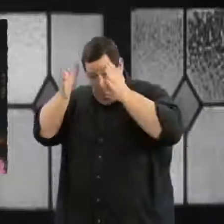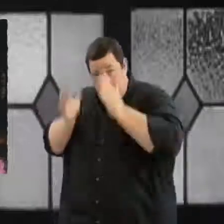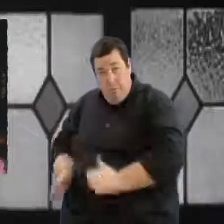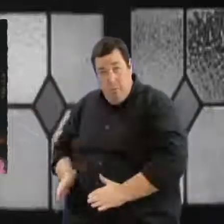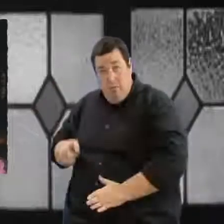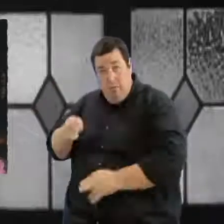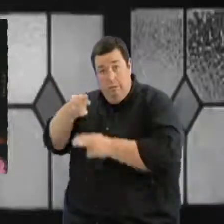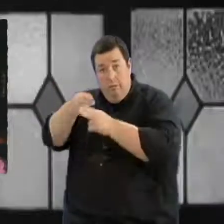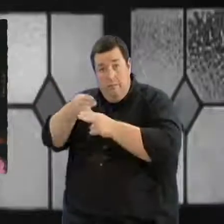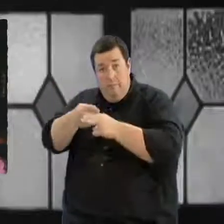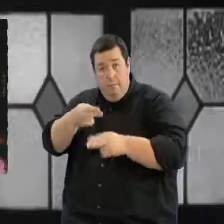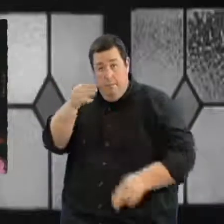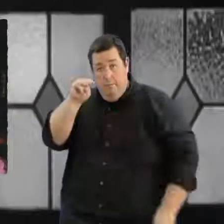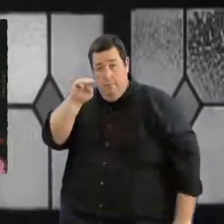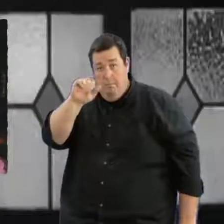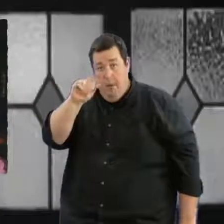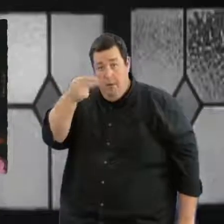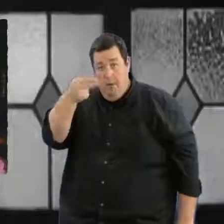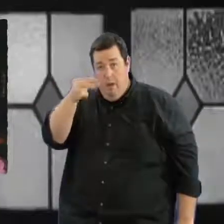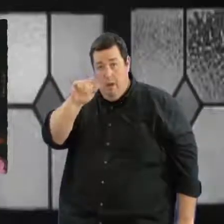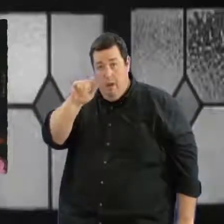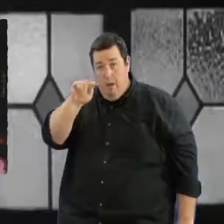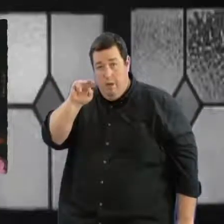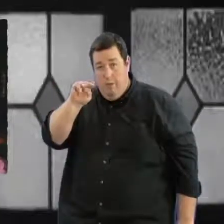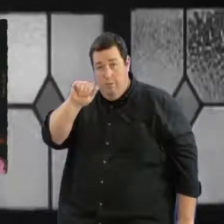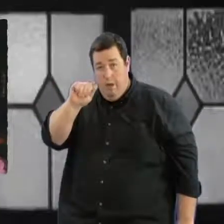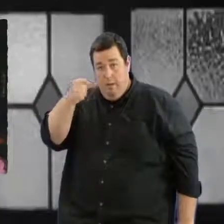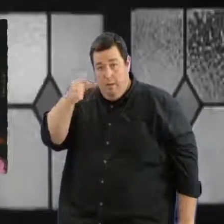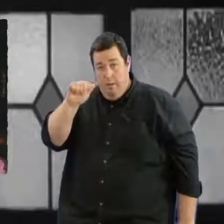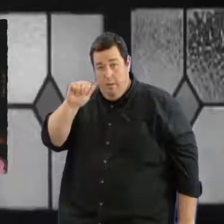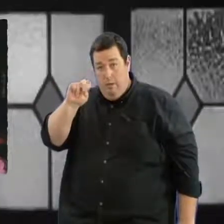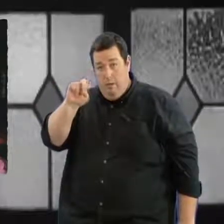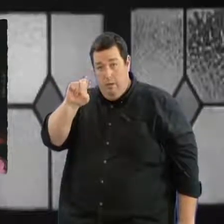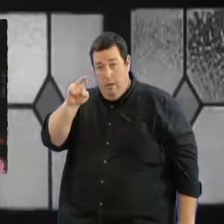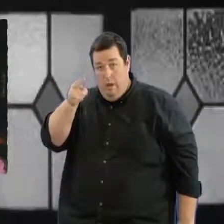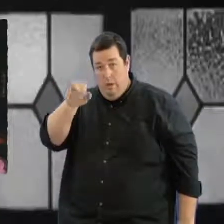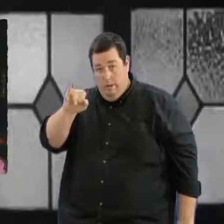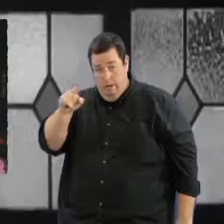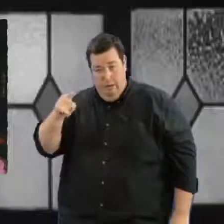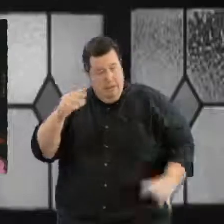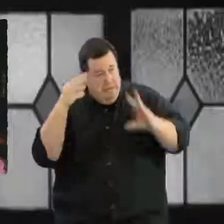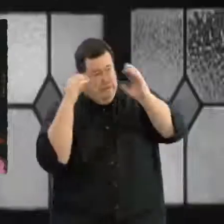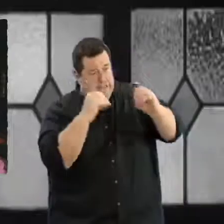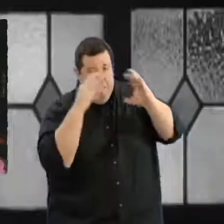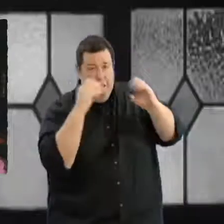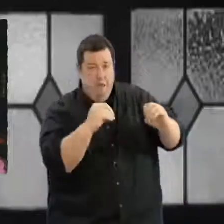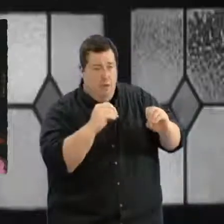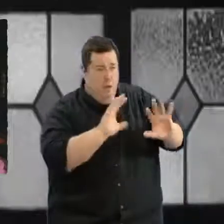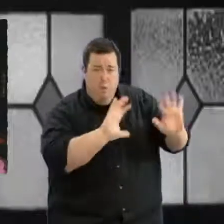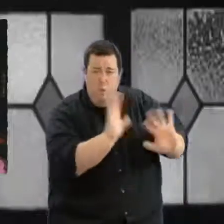He studied the teachings of Mahatma Gandhi. He learned how the Indian nation won freedom without ever firing a